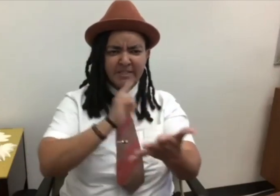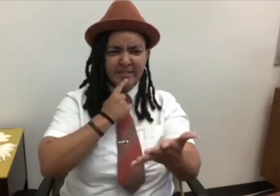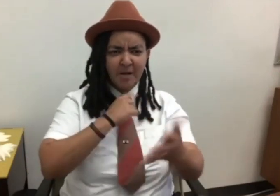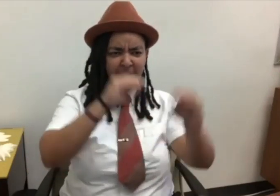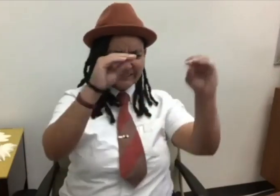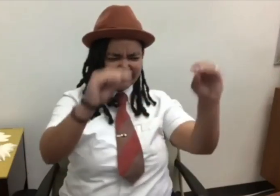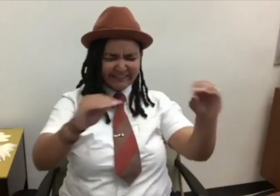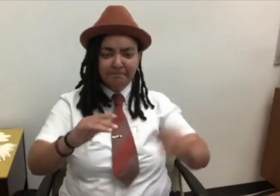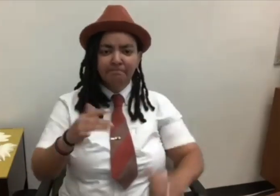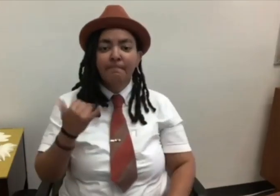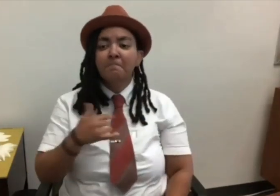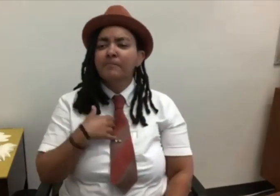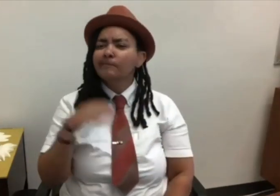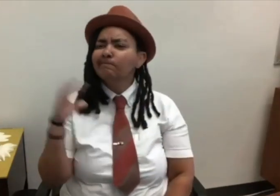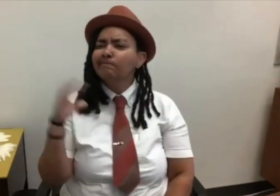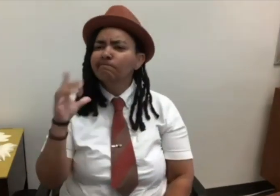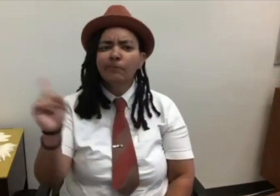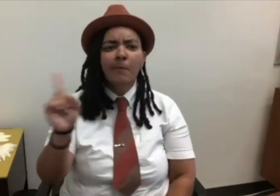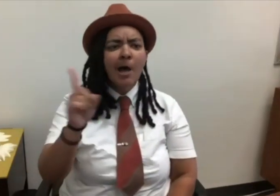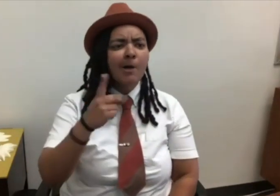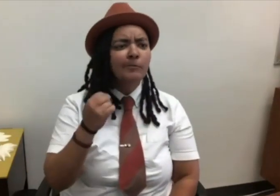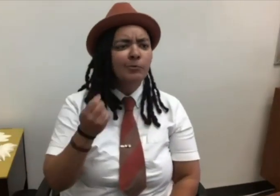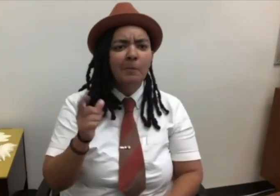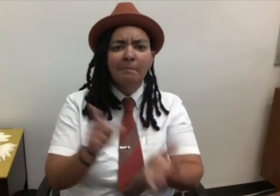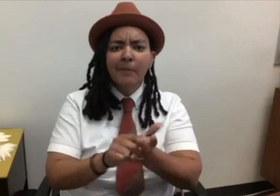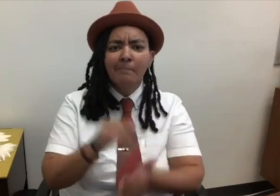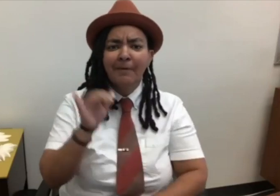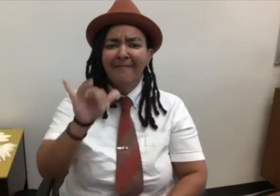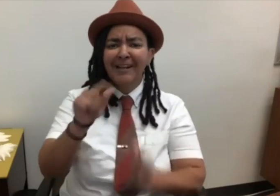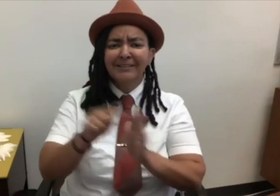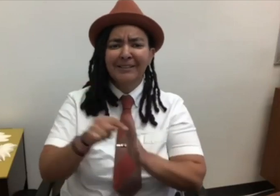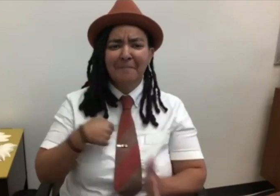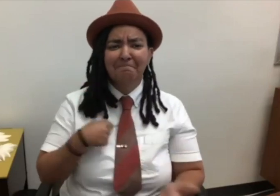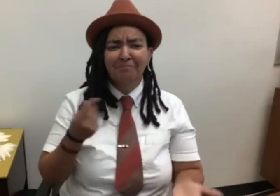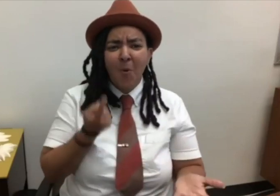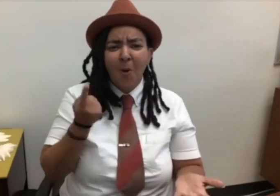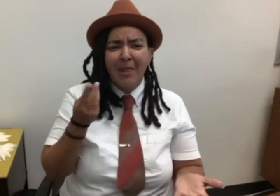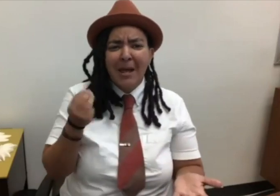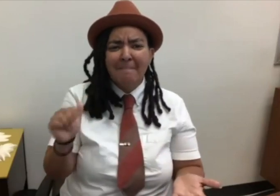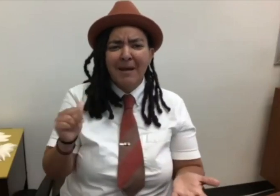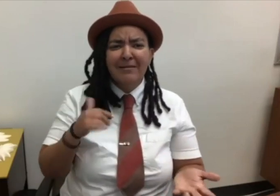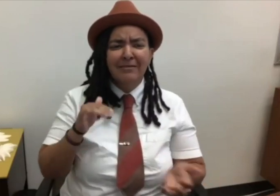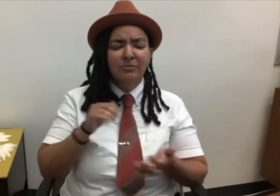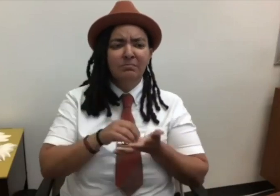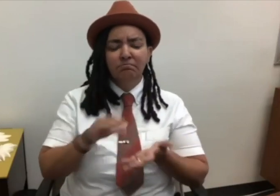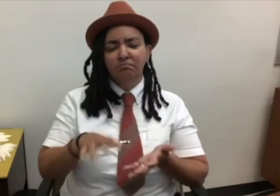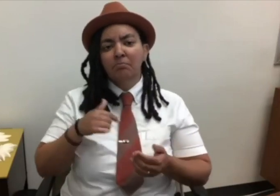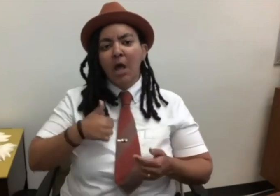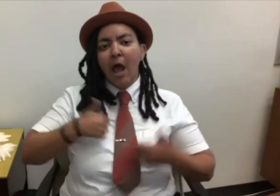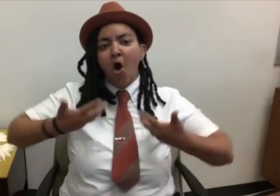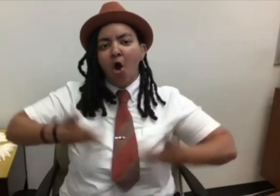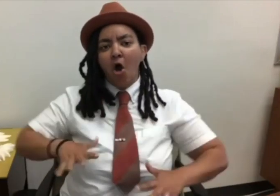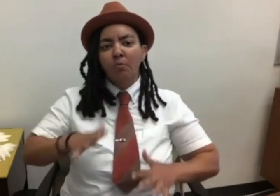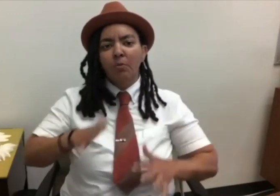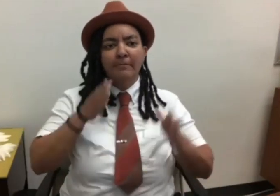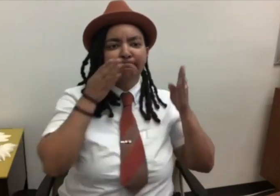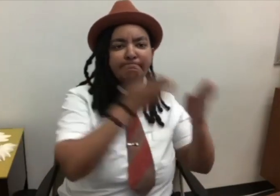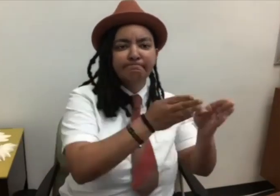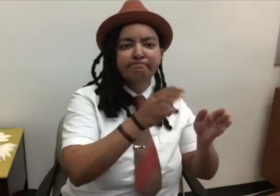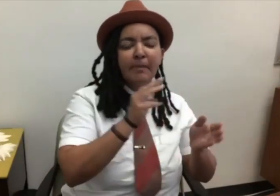lens. And so I knew something needed to be done. And I wanted to figure out where it could be published. I